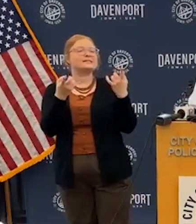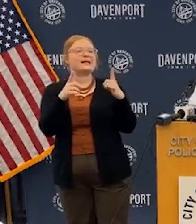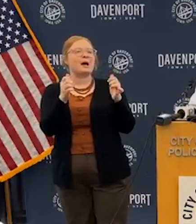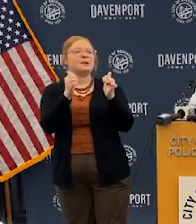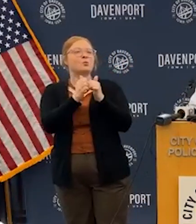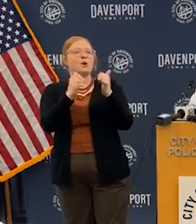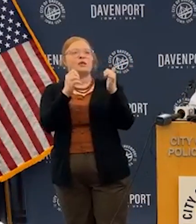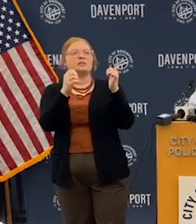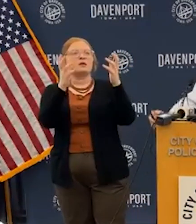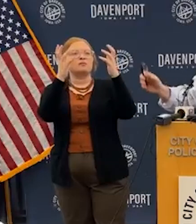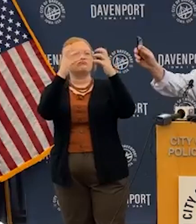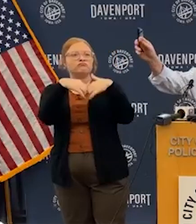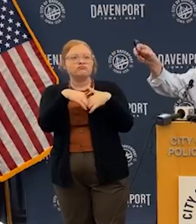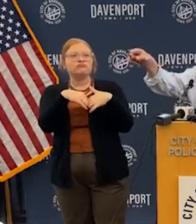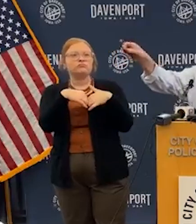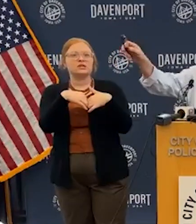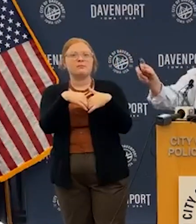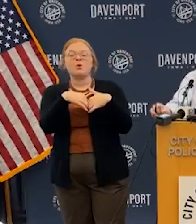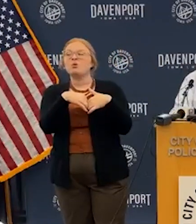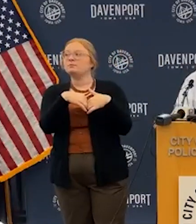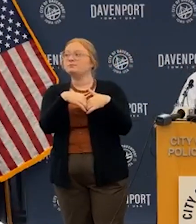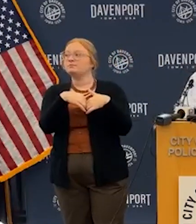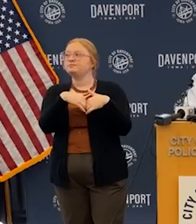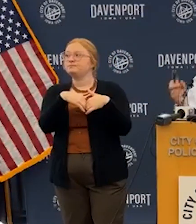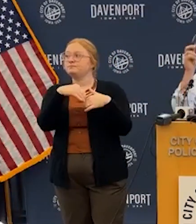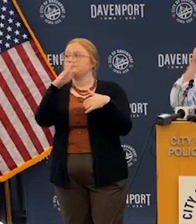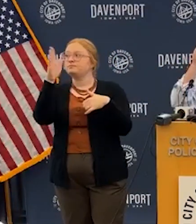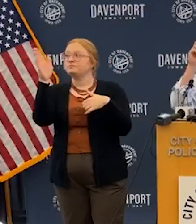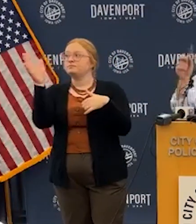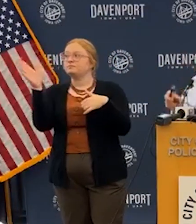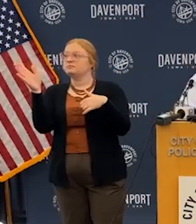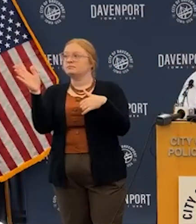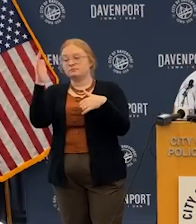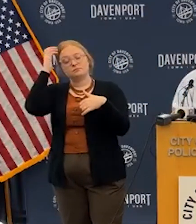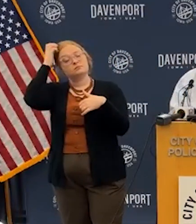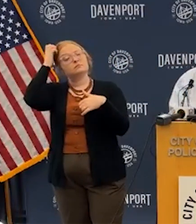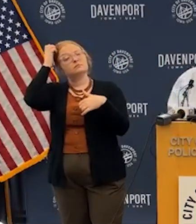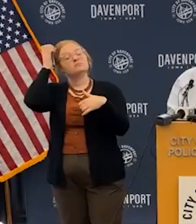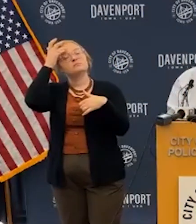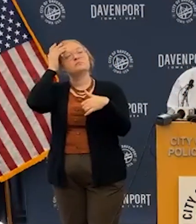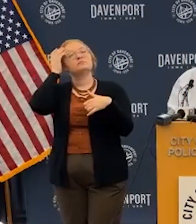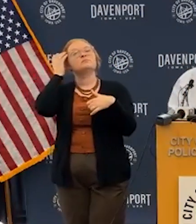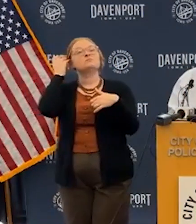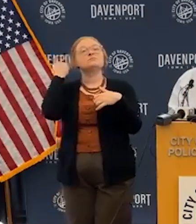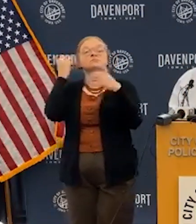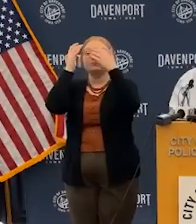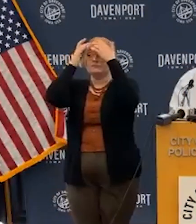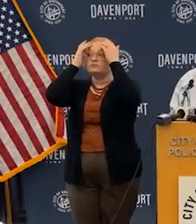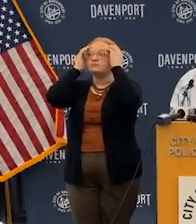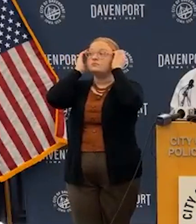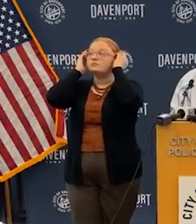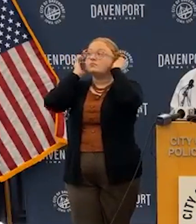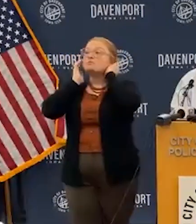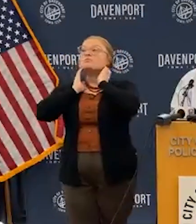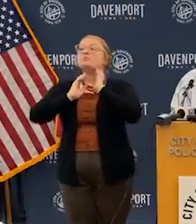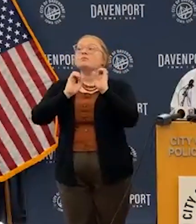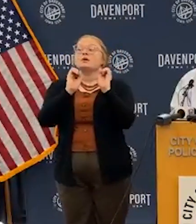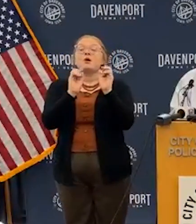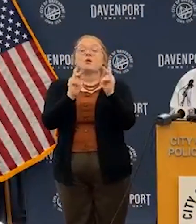one at a time. Hold your second one so I keep my head focused, right? Makes sense. A lot status of things. We are working on a